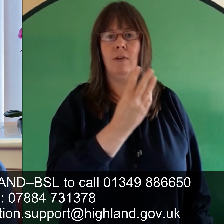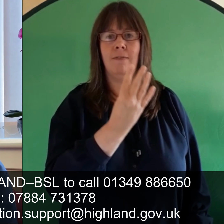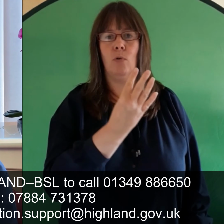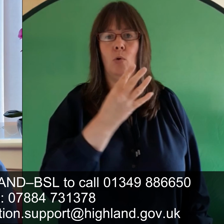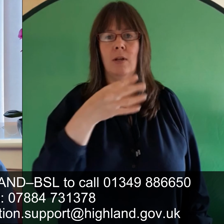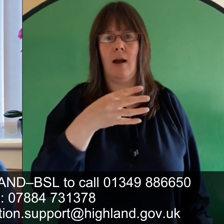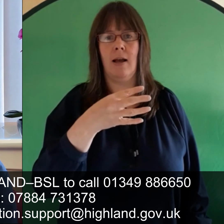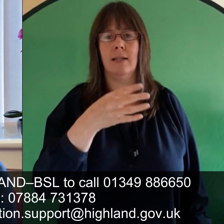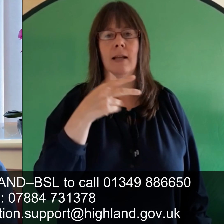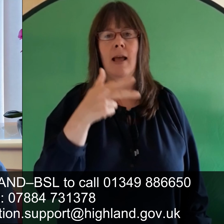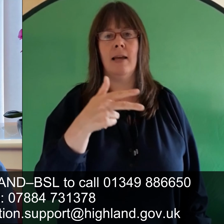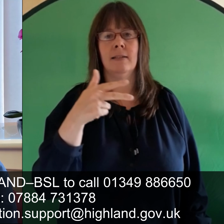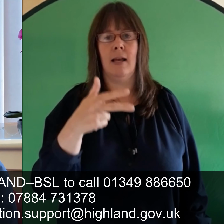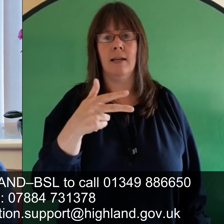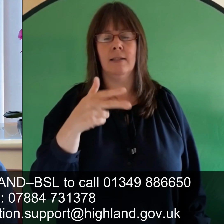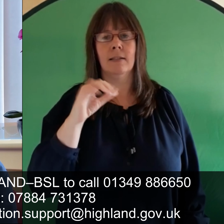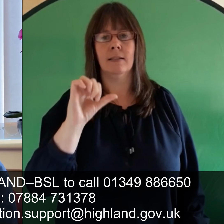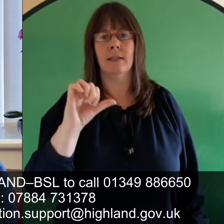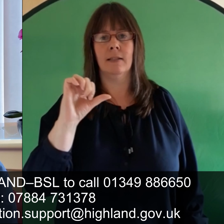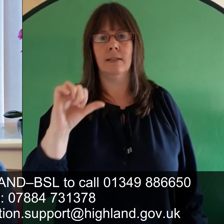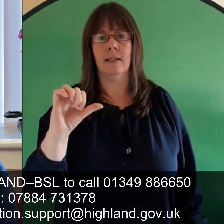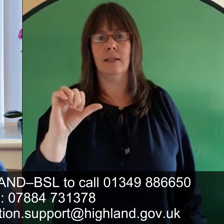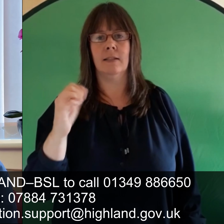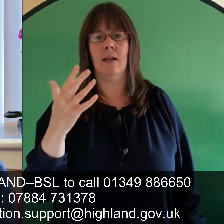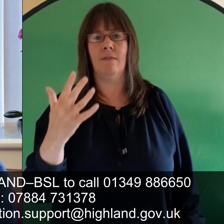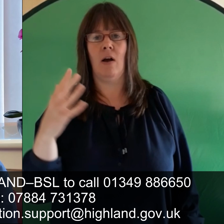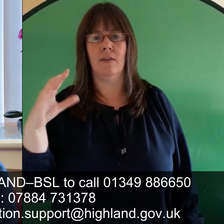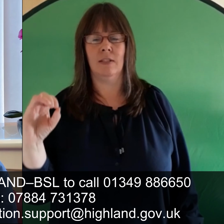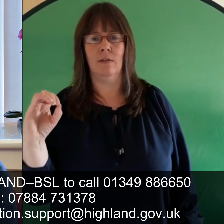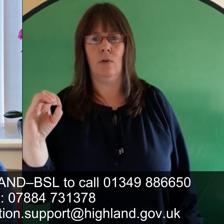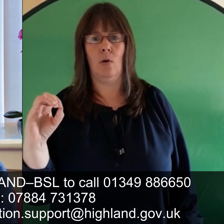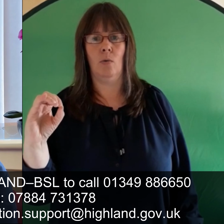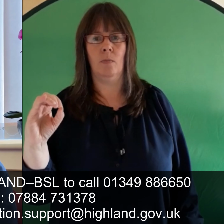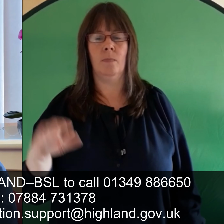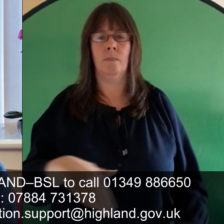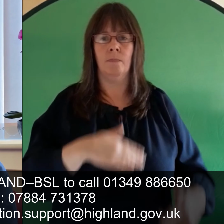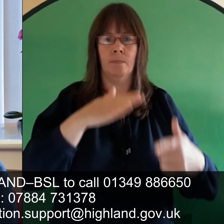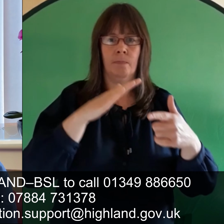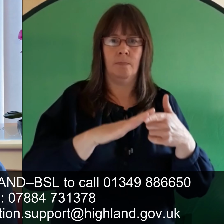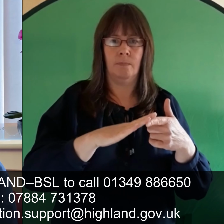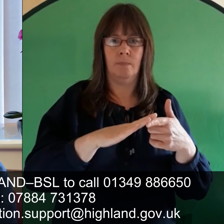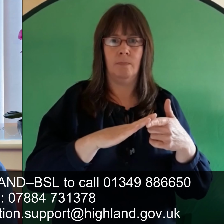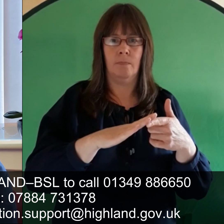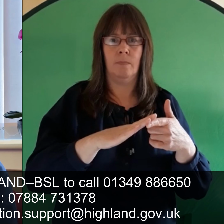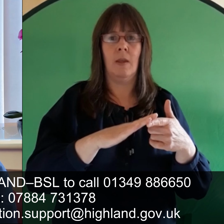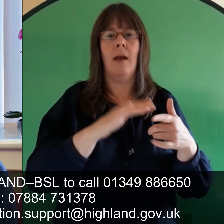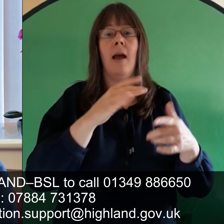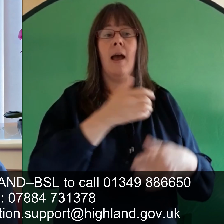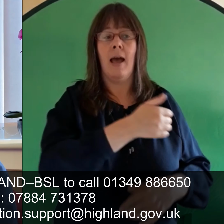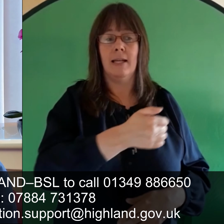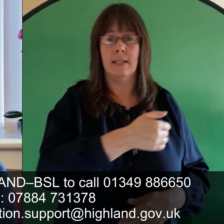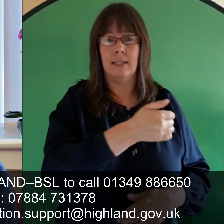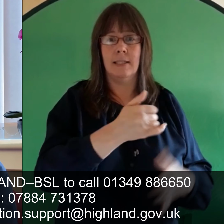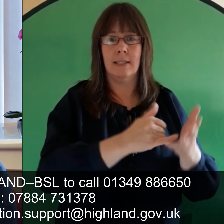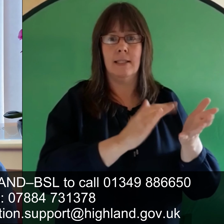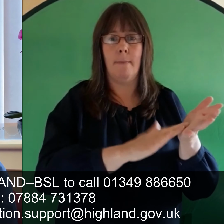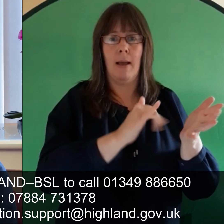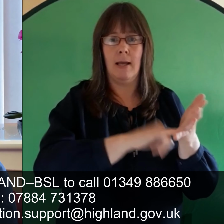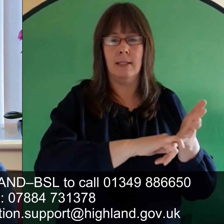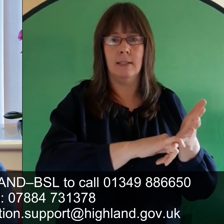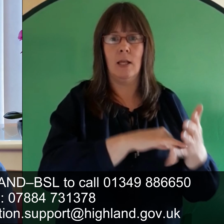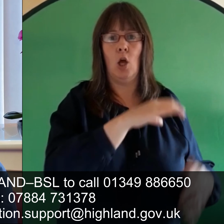886650 Or SMS